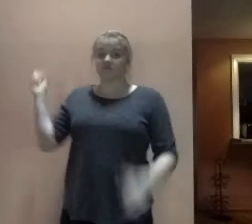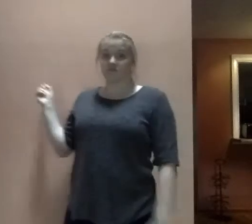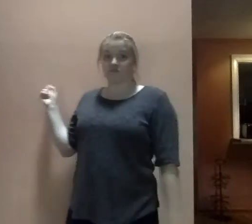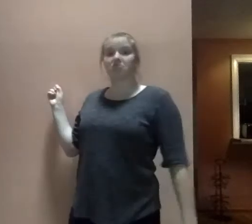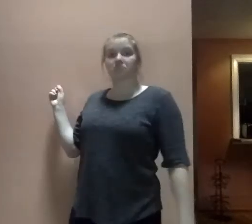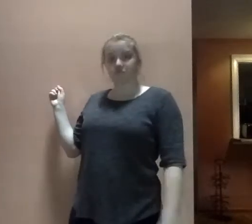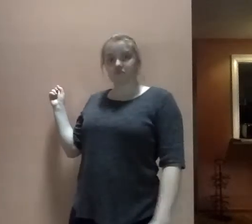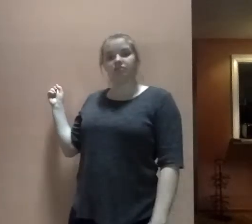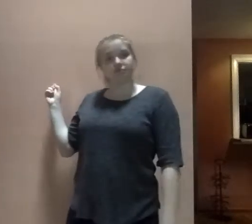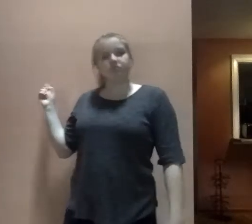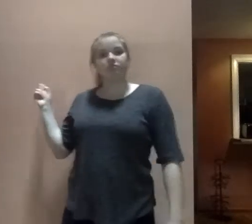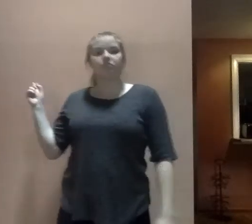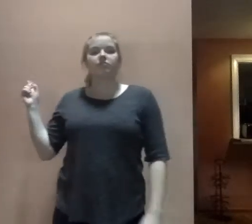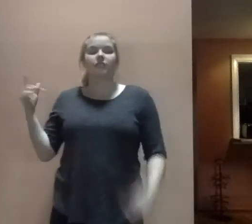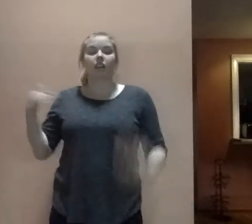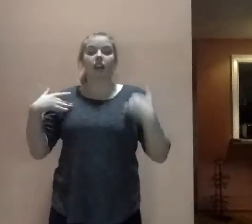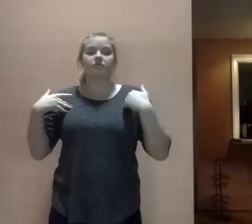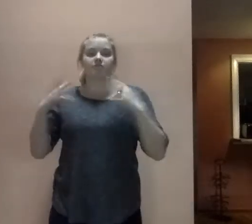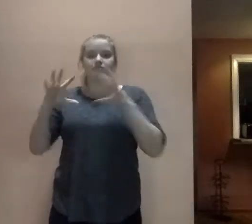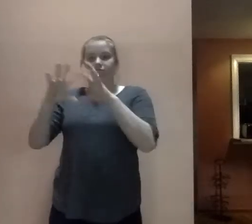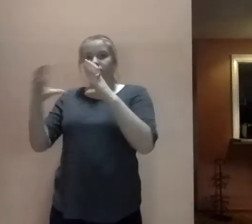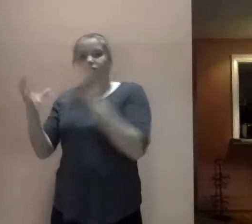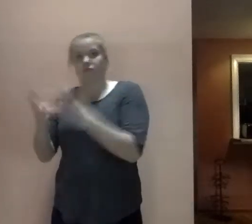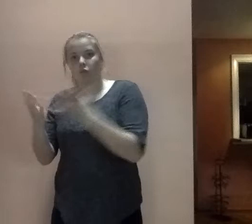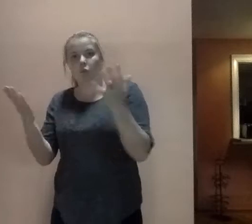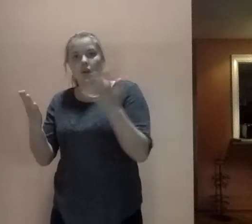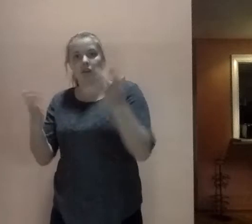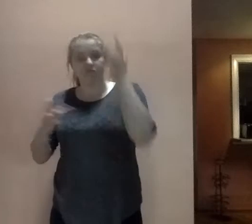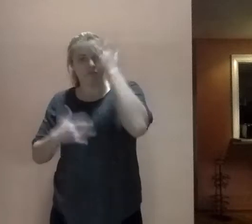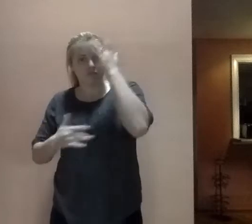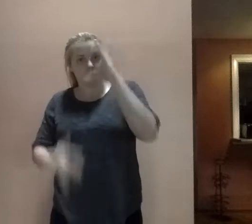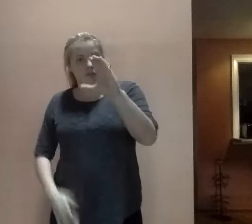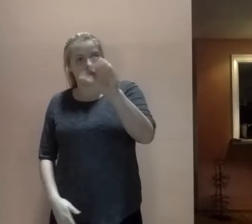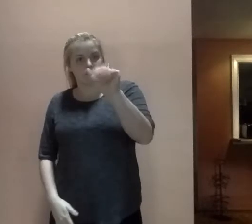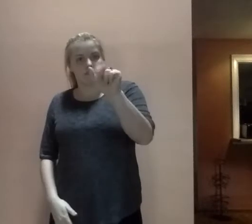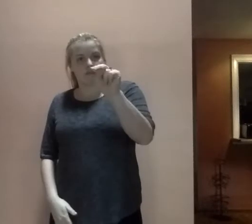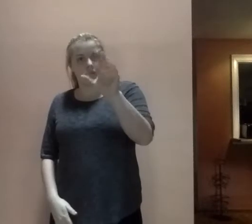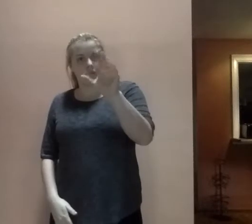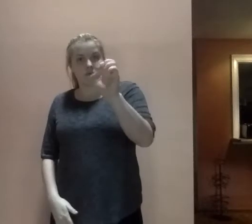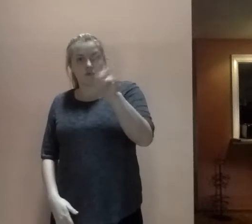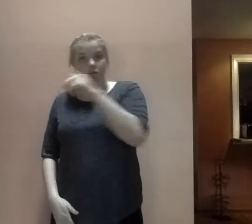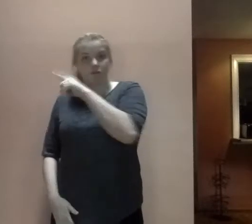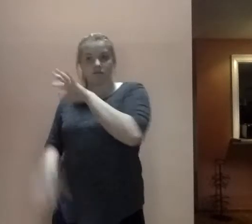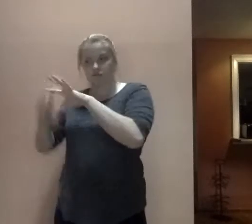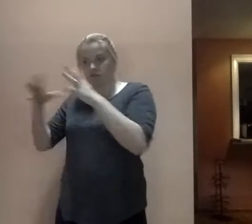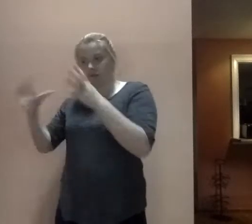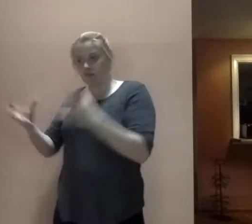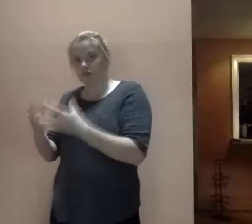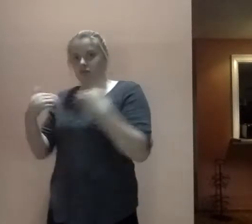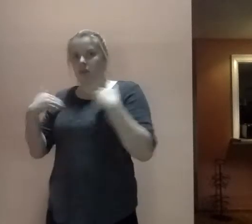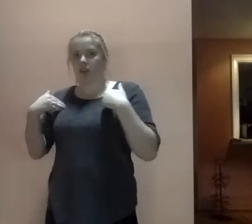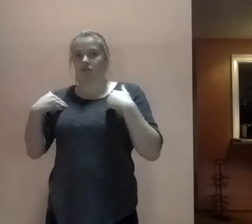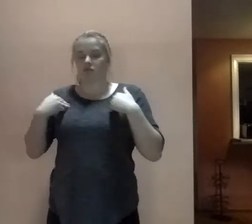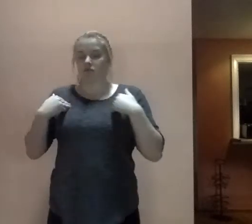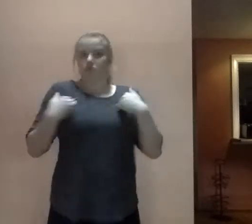So we just went in for the interview with the American Cancer Society rep, and the security guard said there's no interview